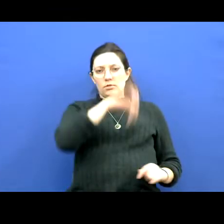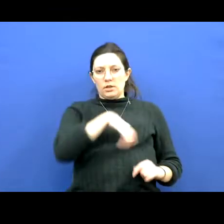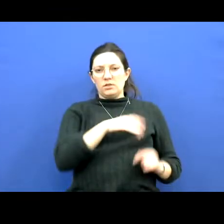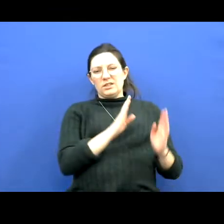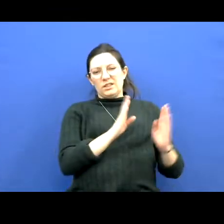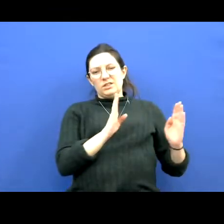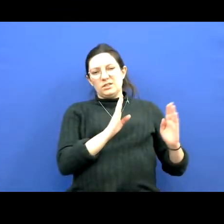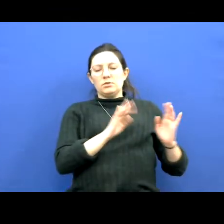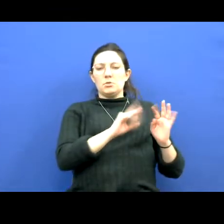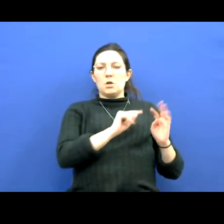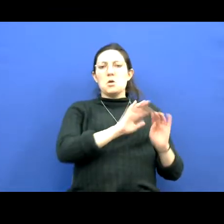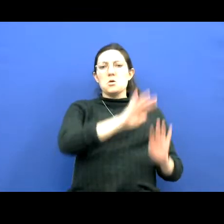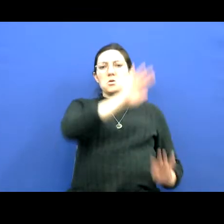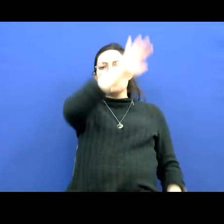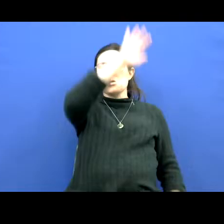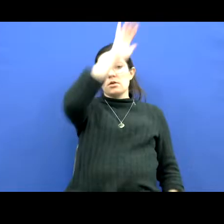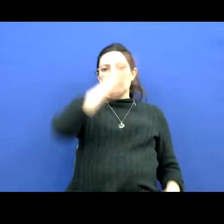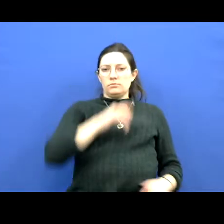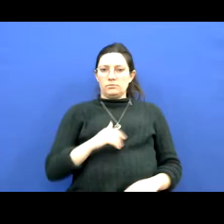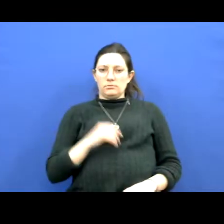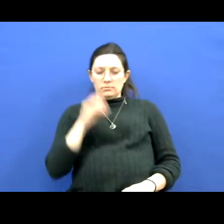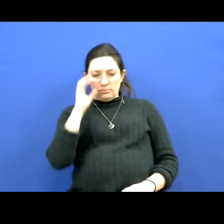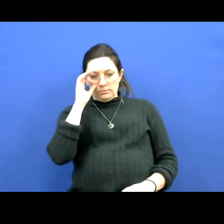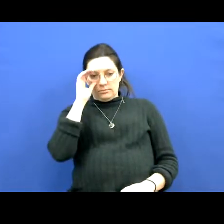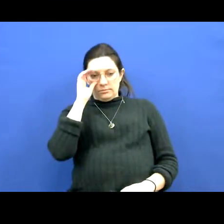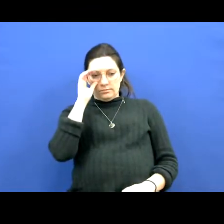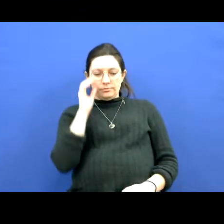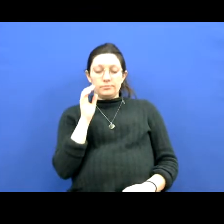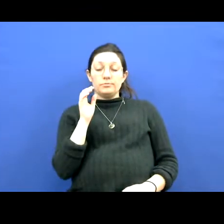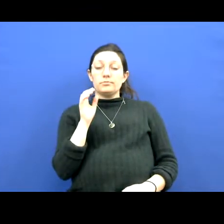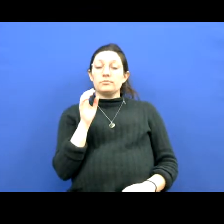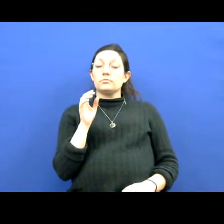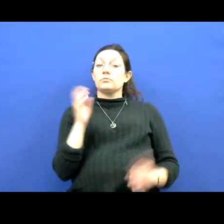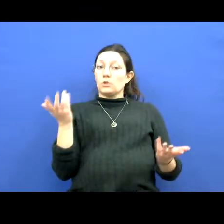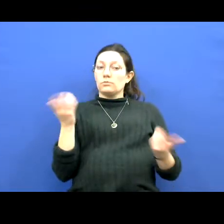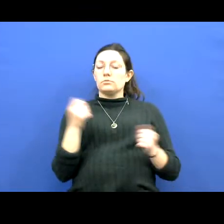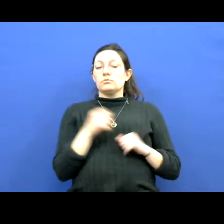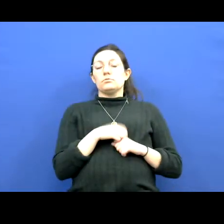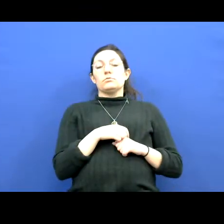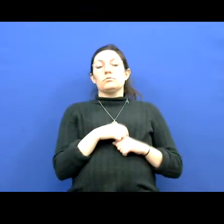But the other thing we did based off of feedback,